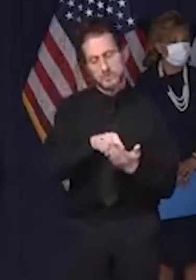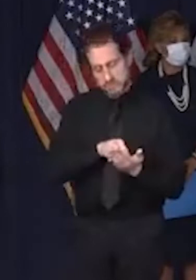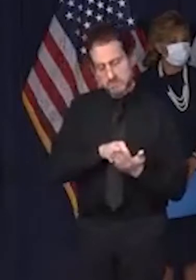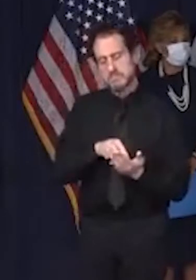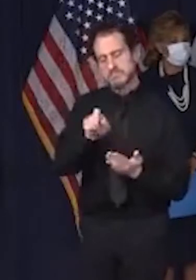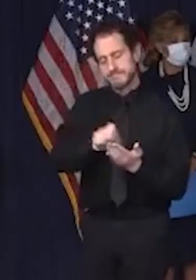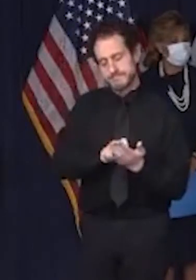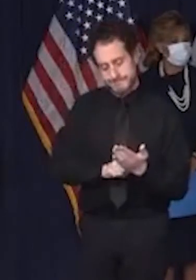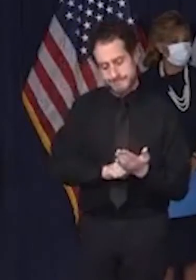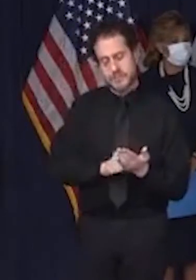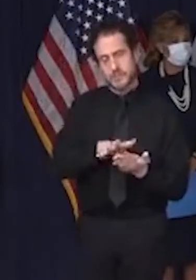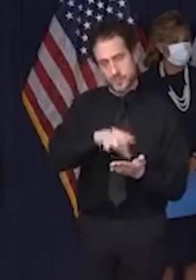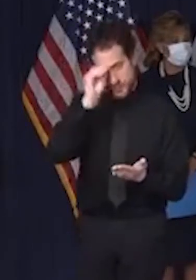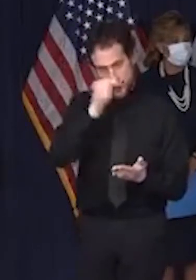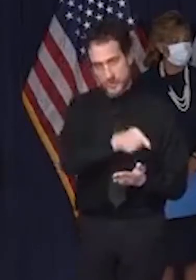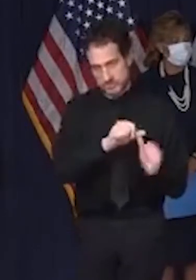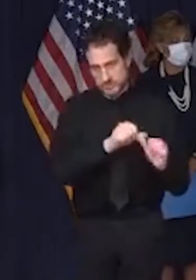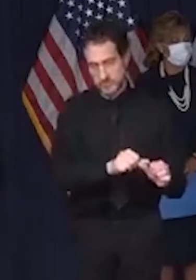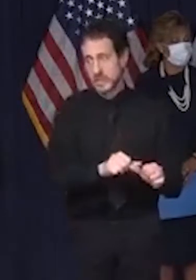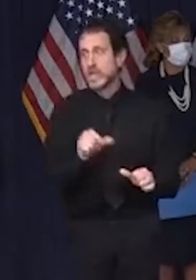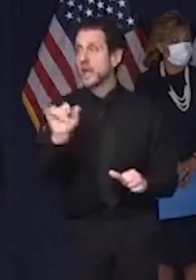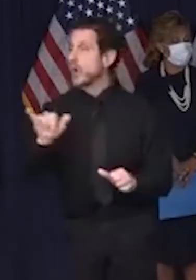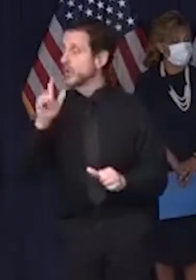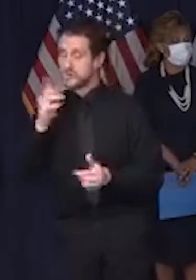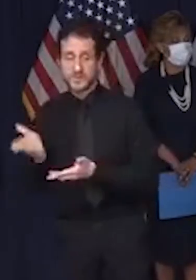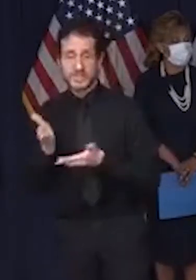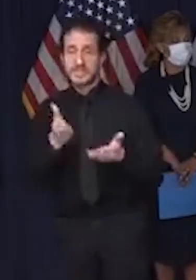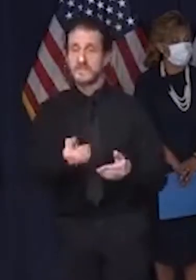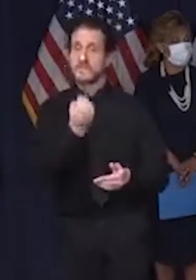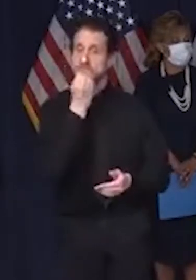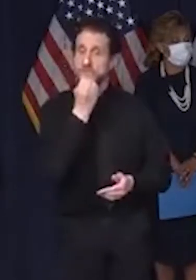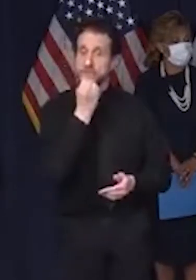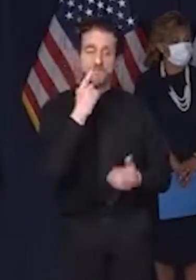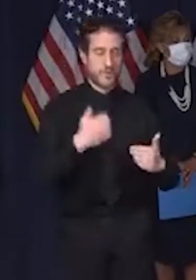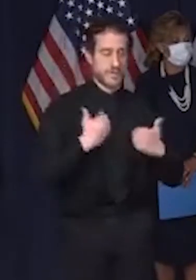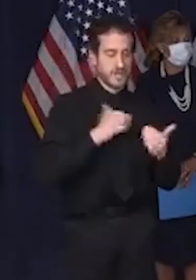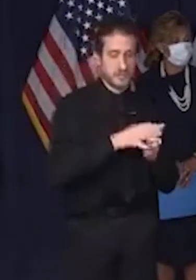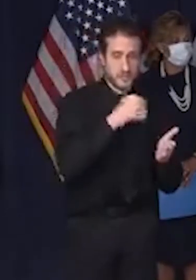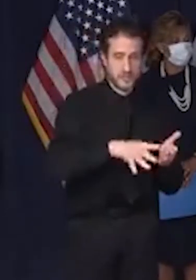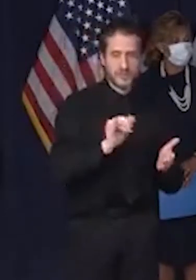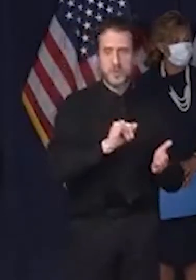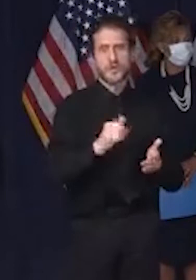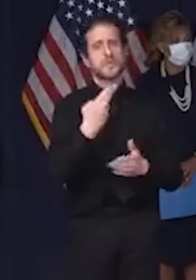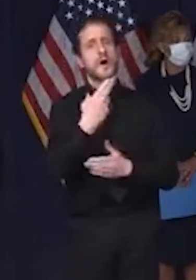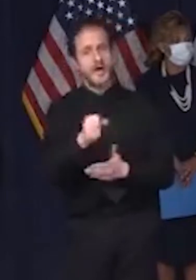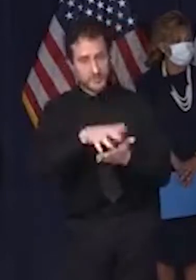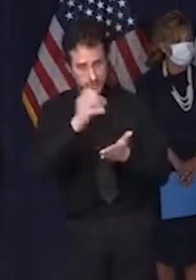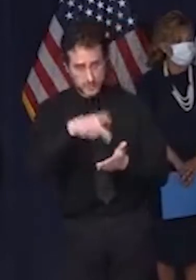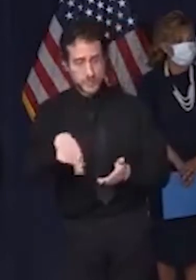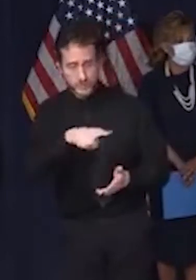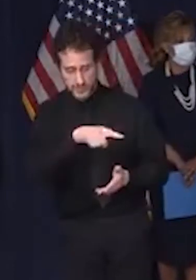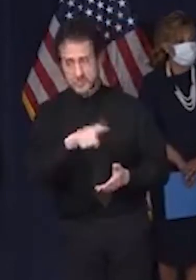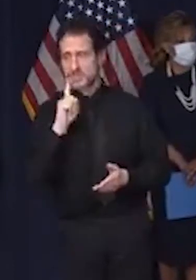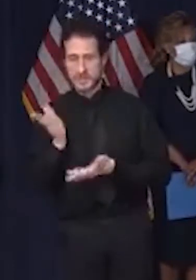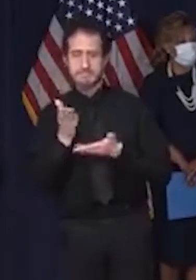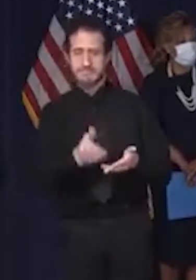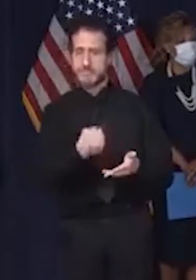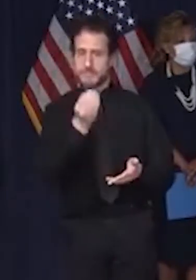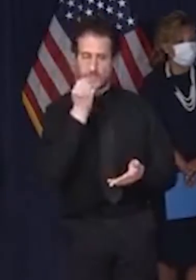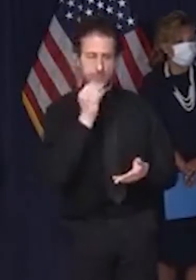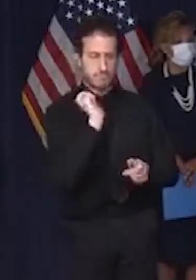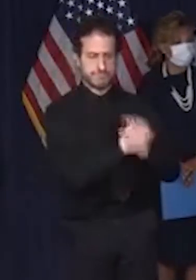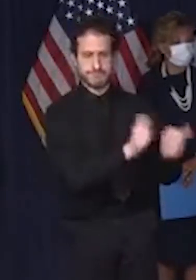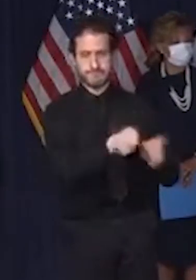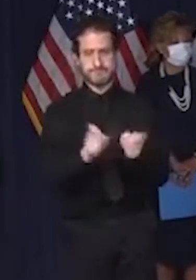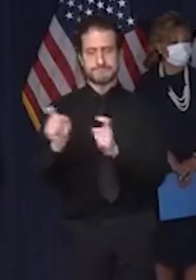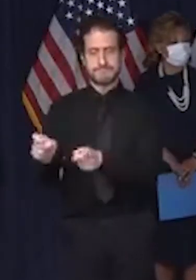they're delivering meals to not just their young students, but also to older students in the area high school district, homeschooled students,